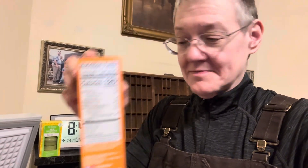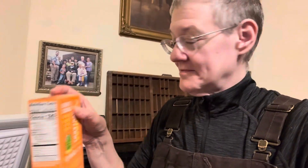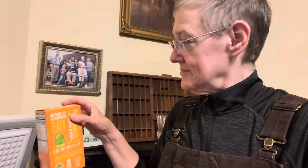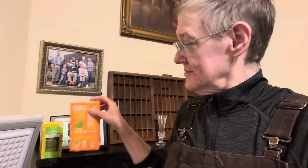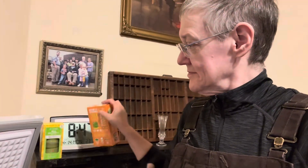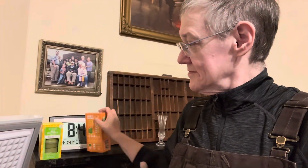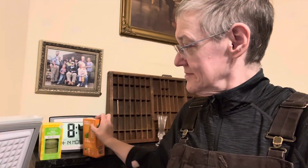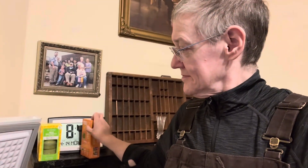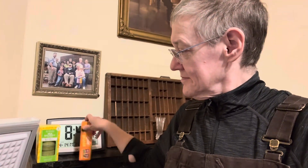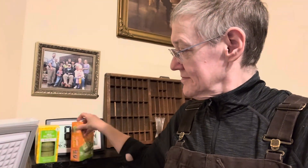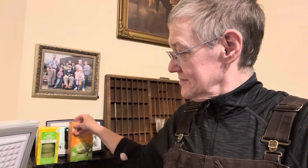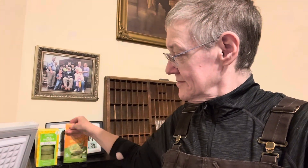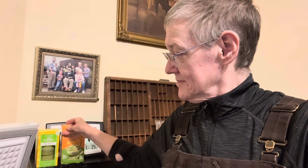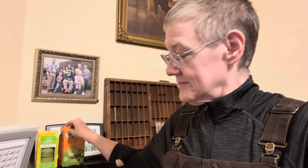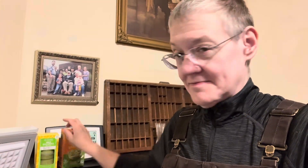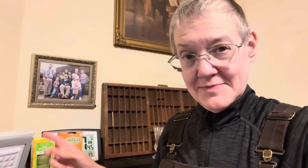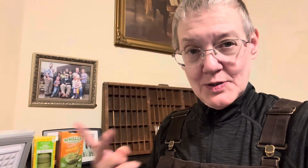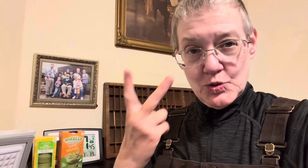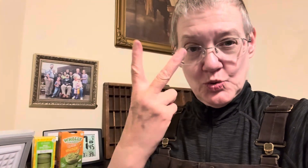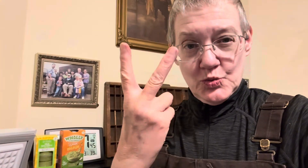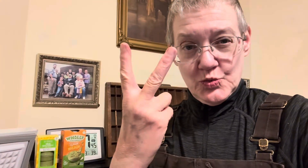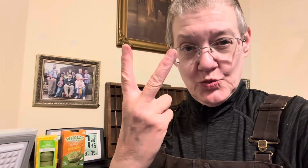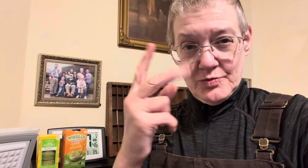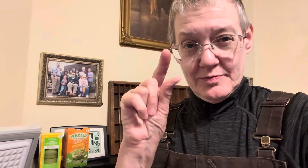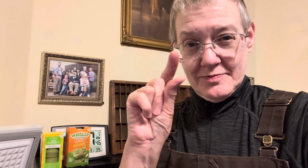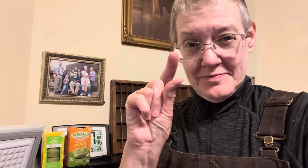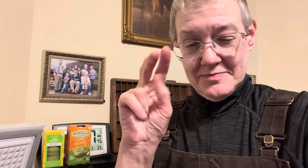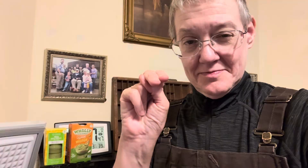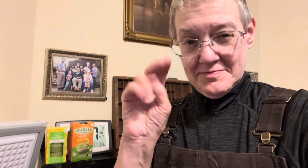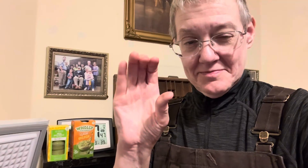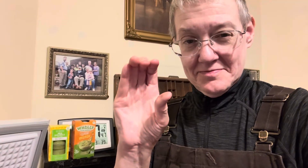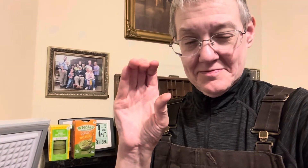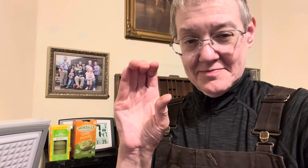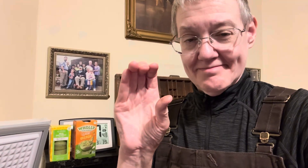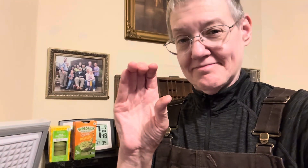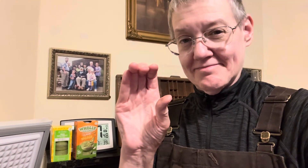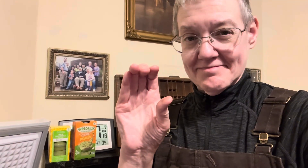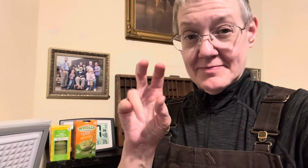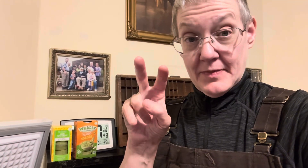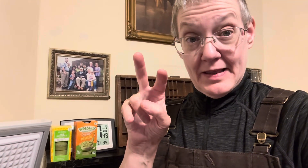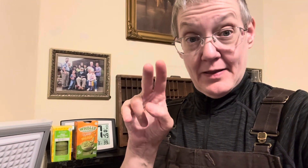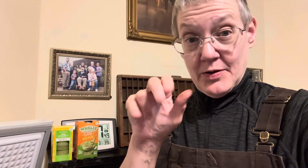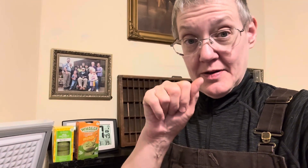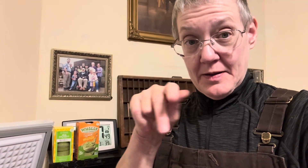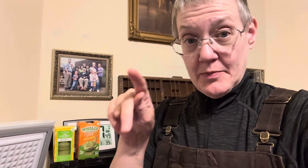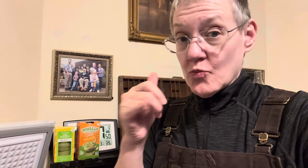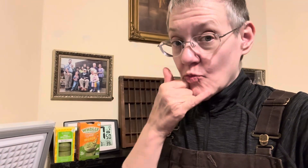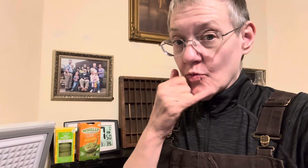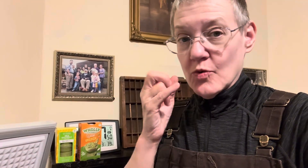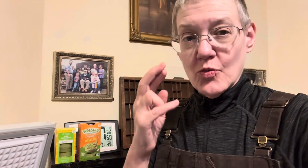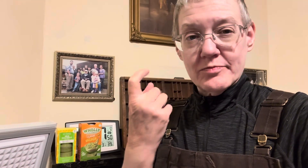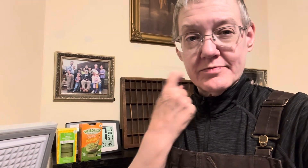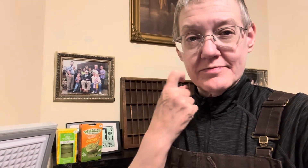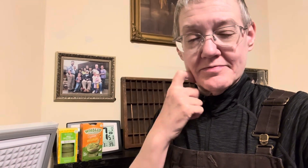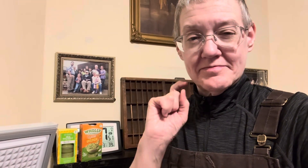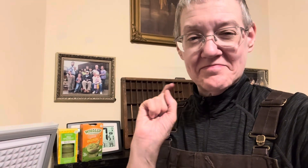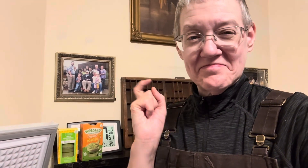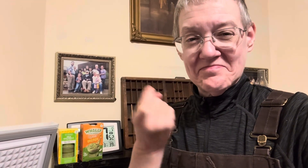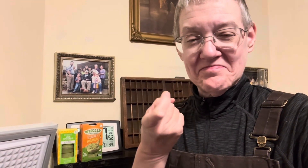and it's only 2 grams of net carbs. So either the app's wrong or they've changed the recipe or